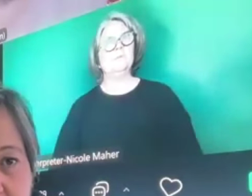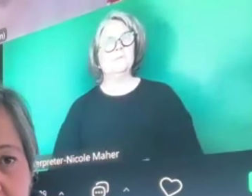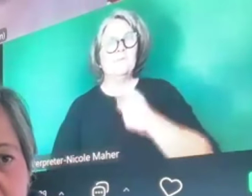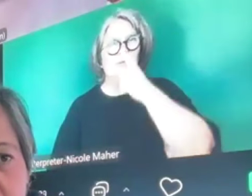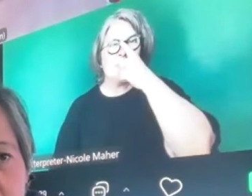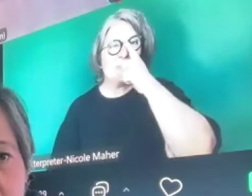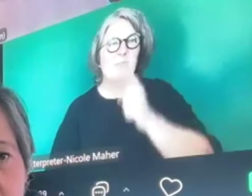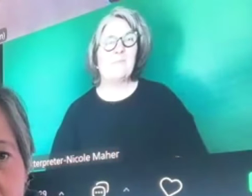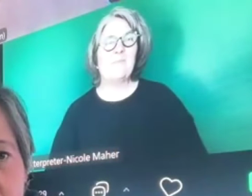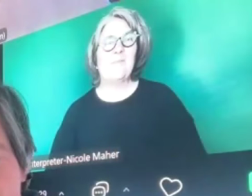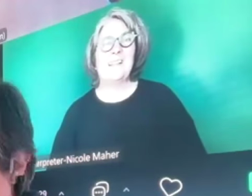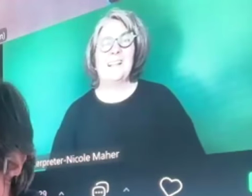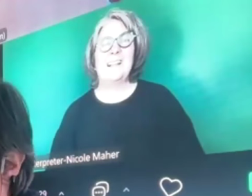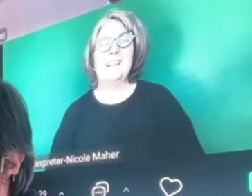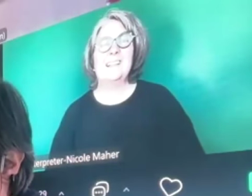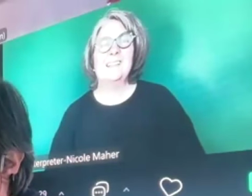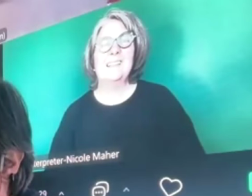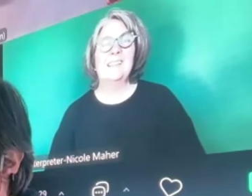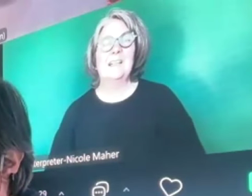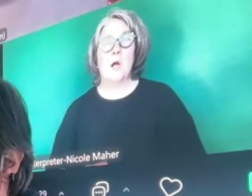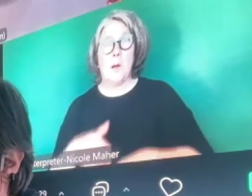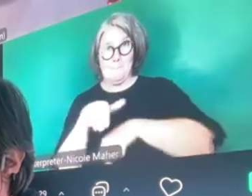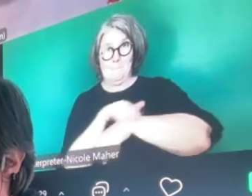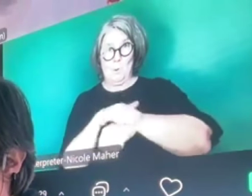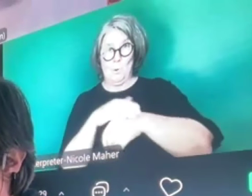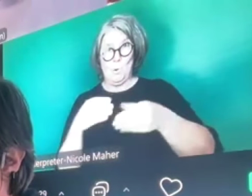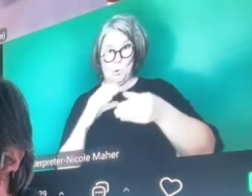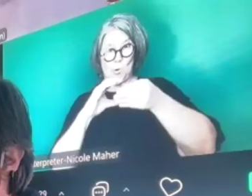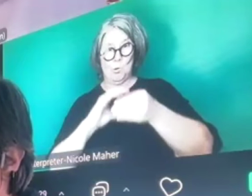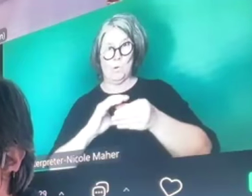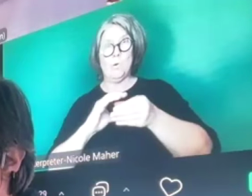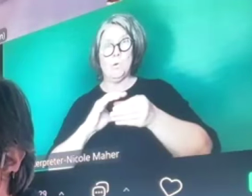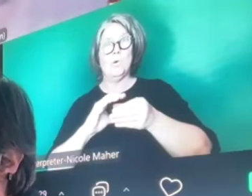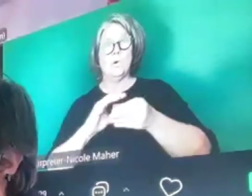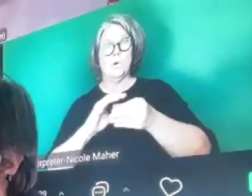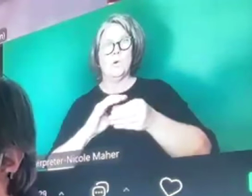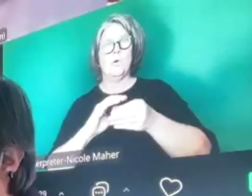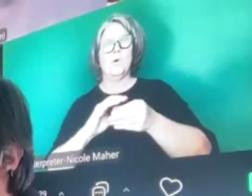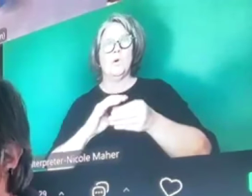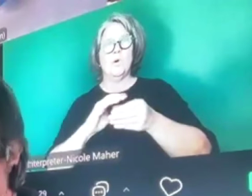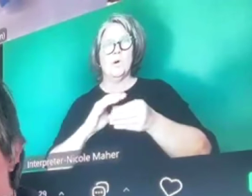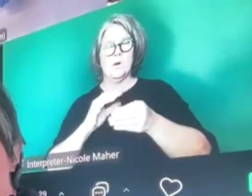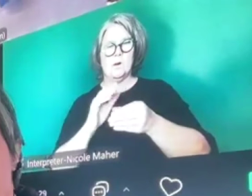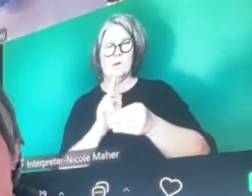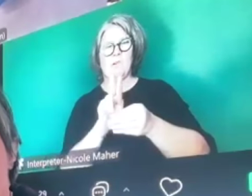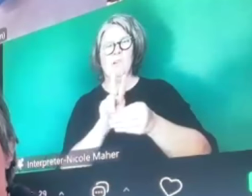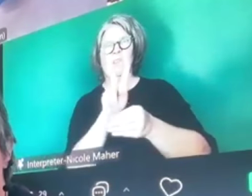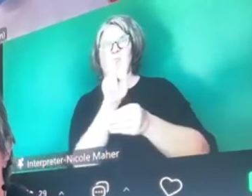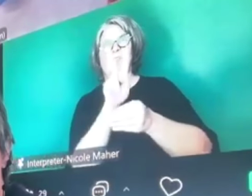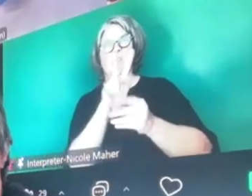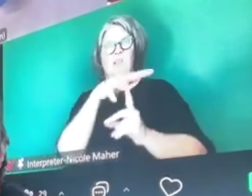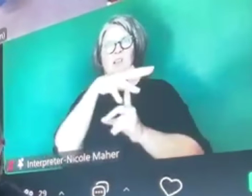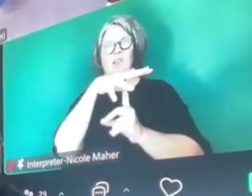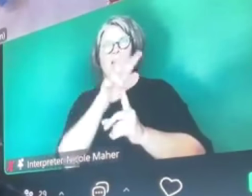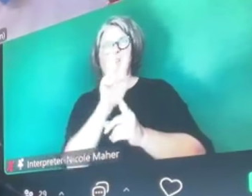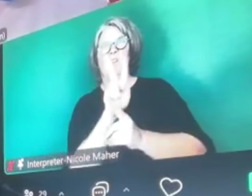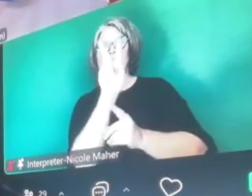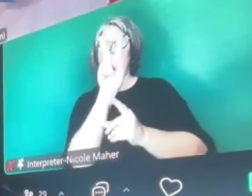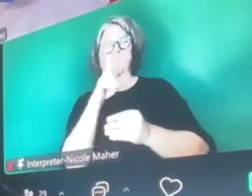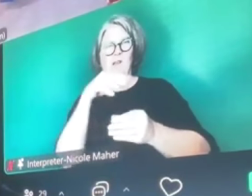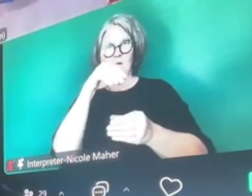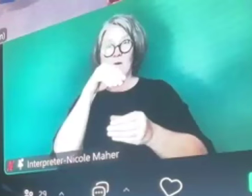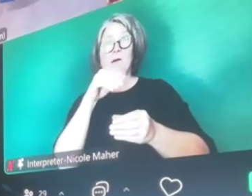the blue block with the wire sticking out the top of the snowflake. And then what am I going to do? Take